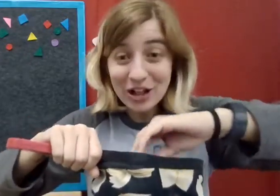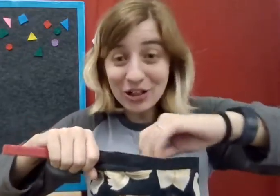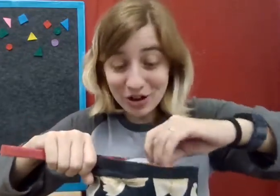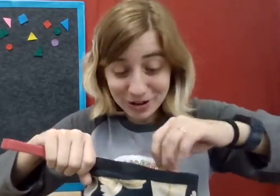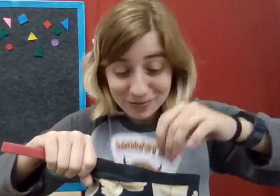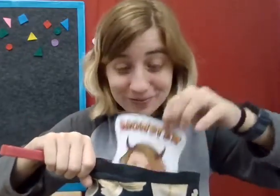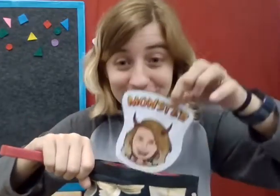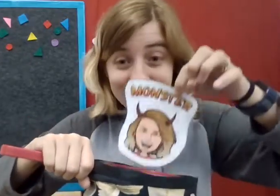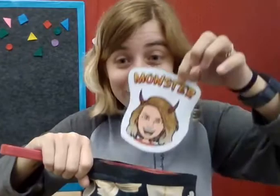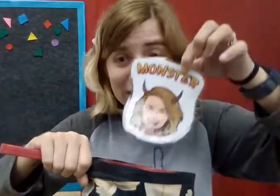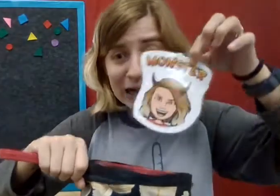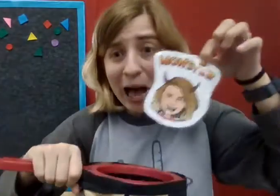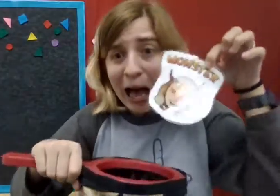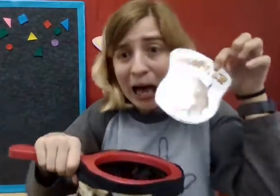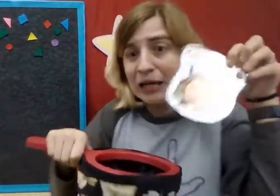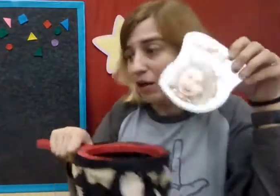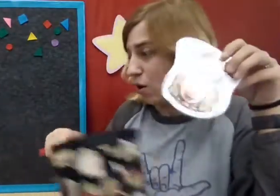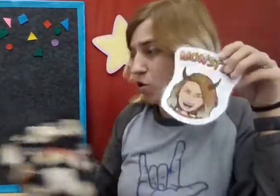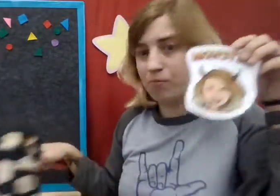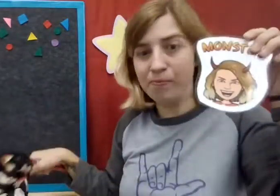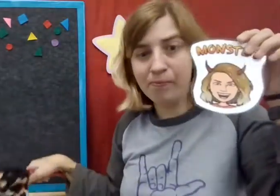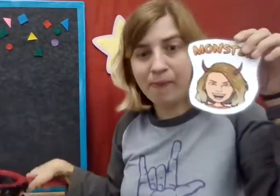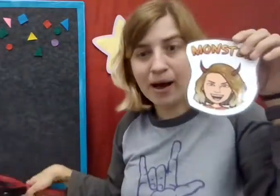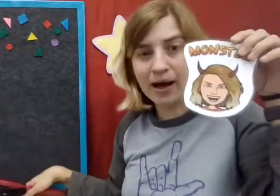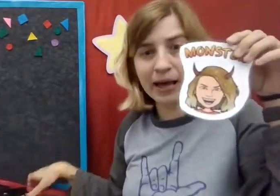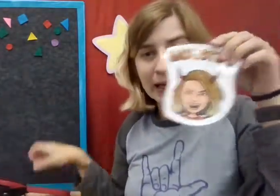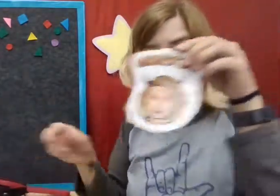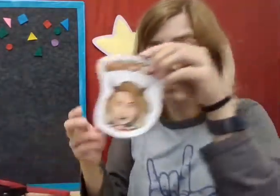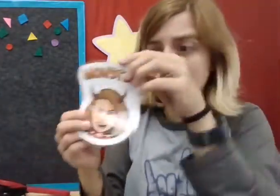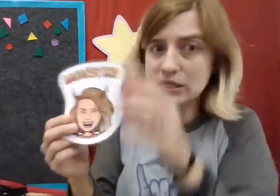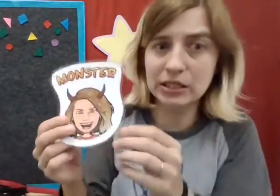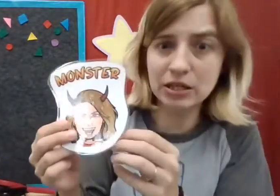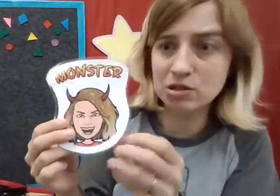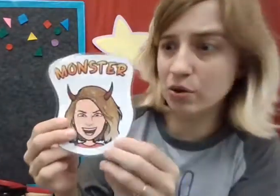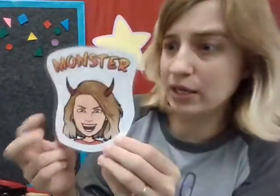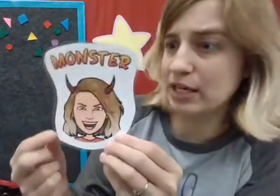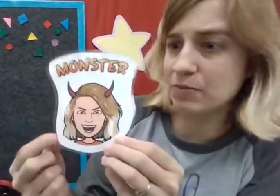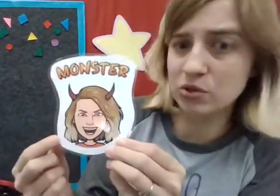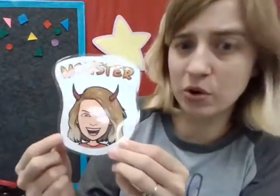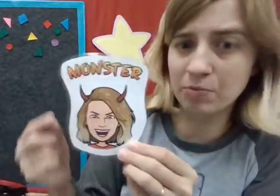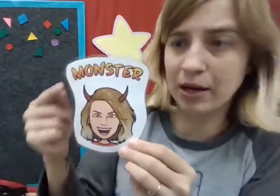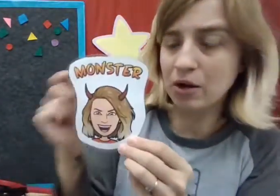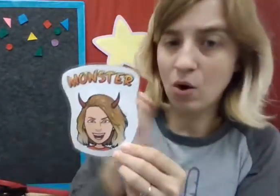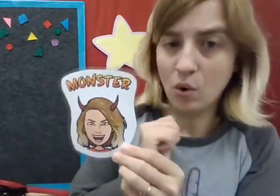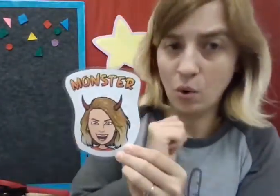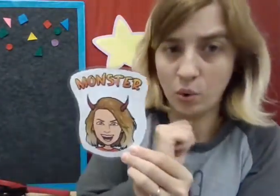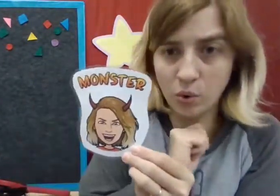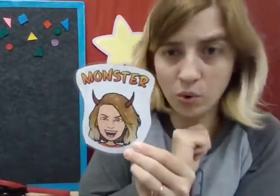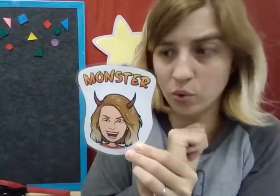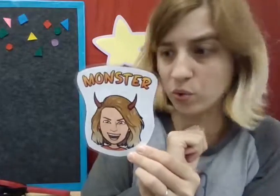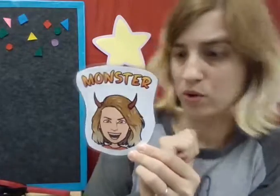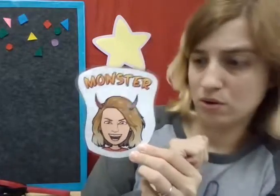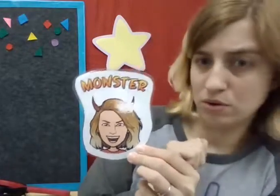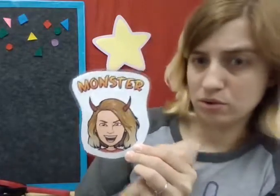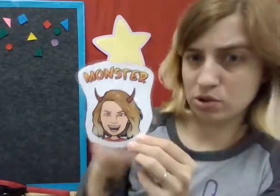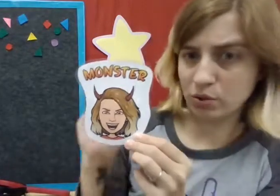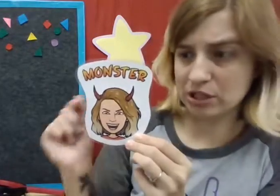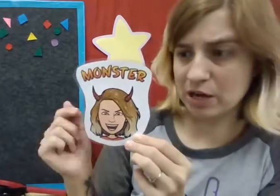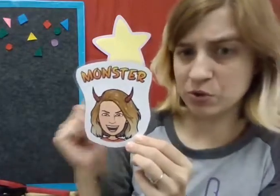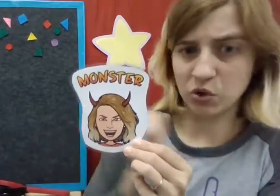Look. Ah! Oh my. Look, it's a little story time storm, but ooh, story time storm looks